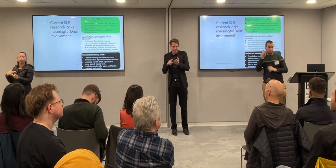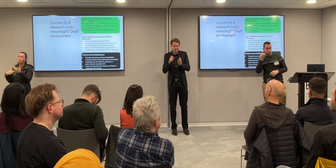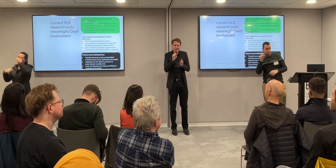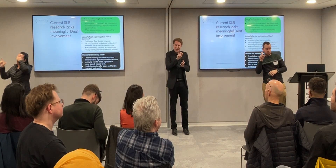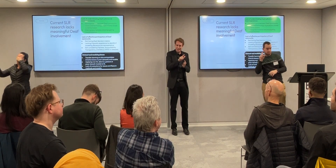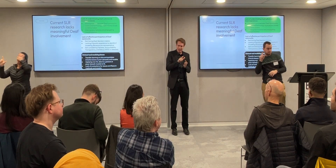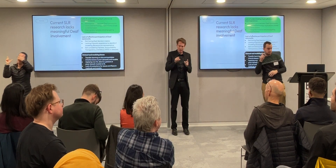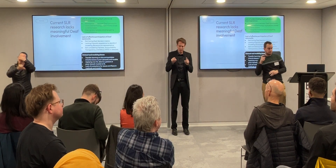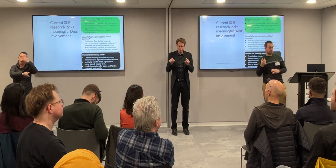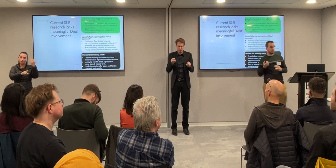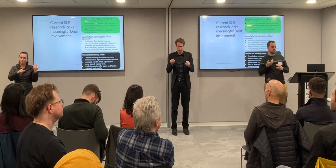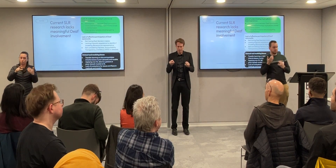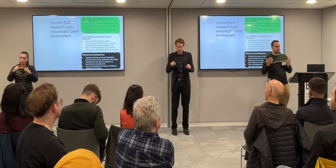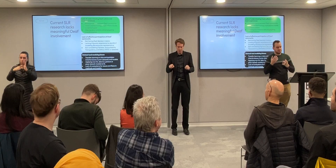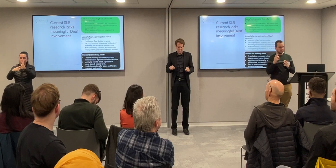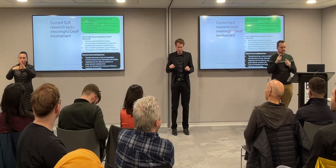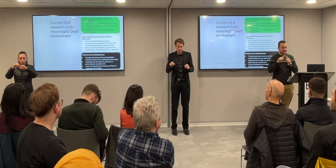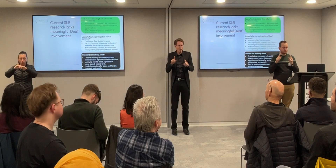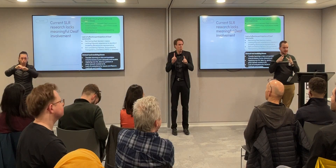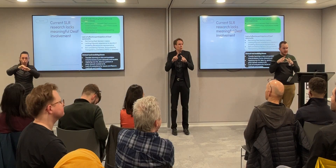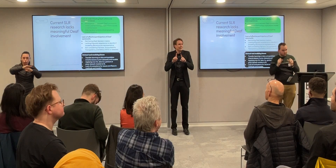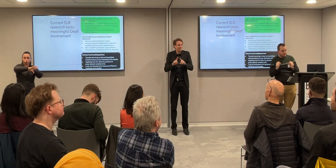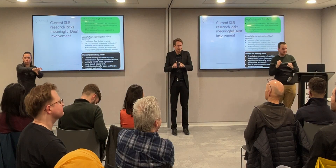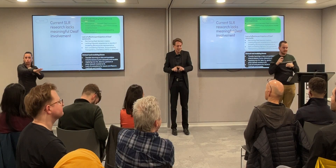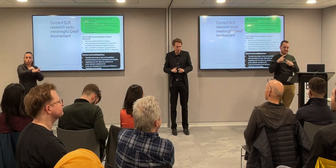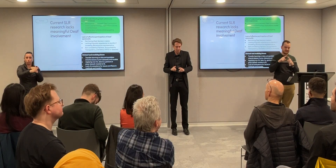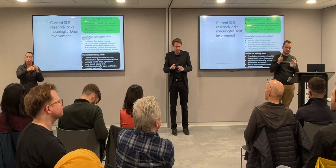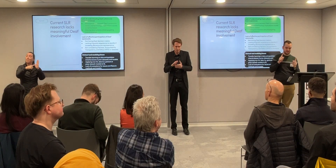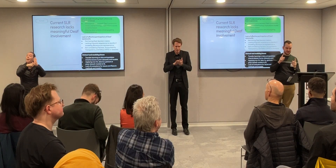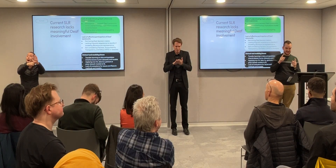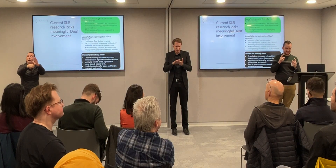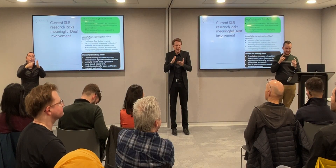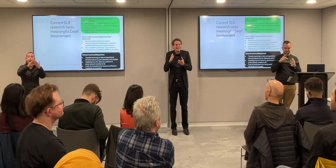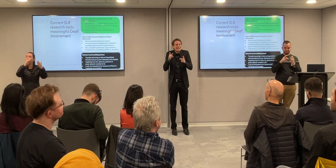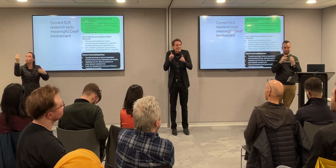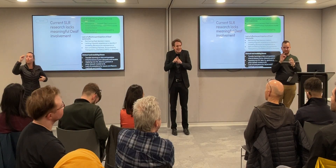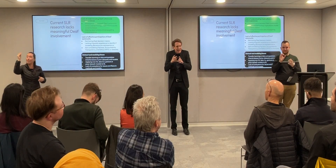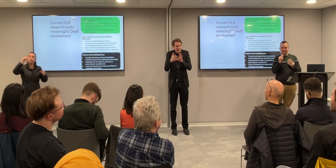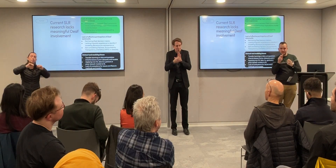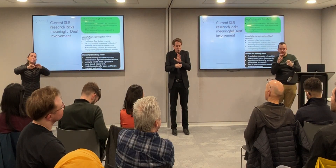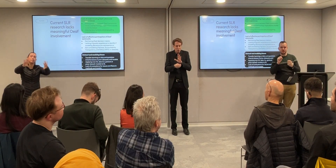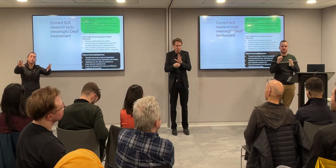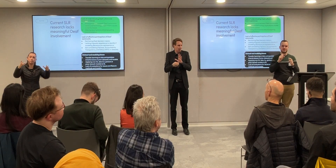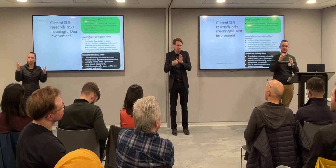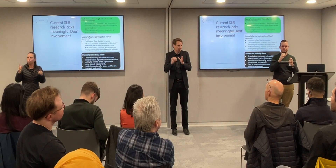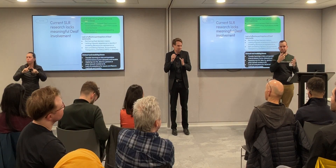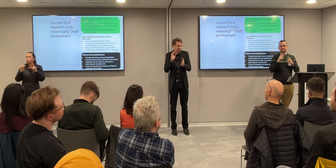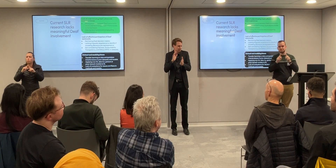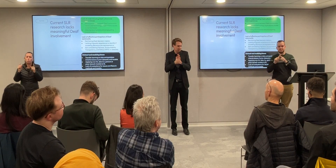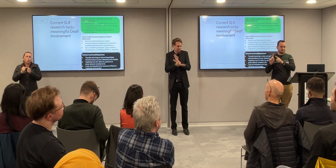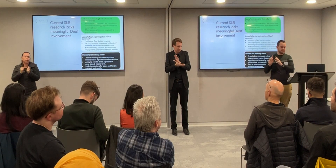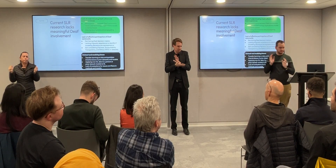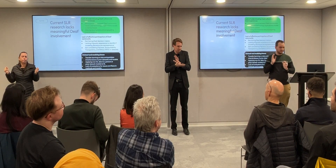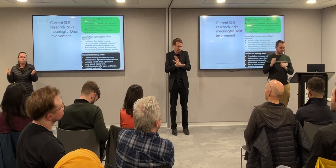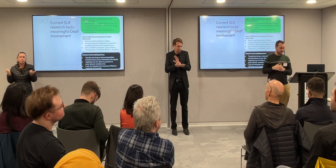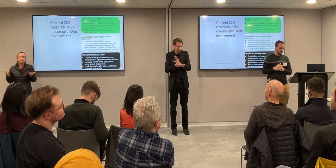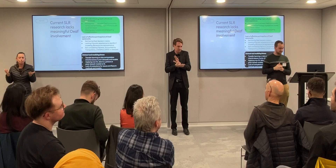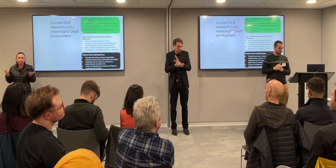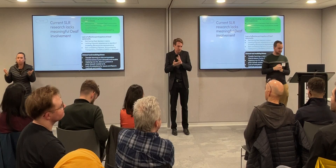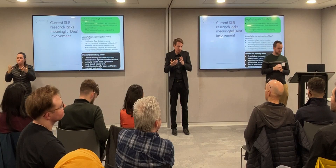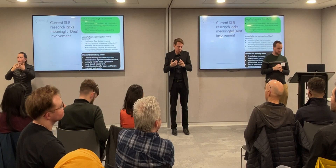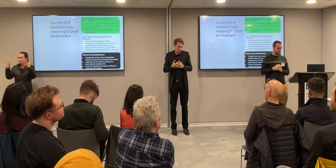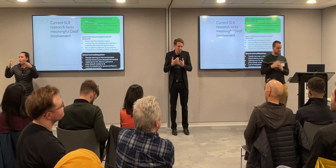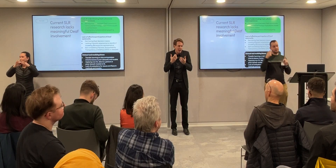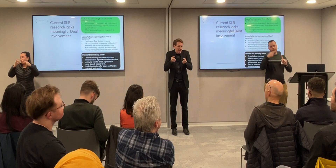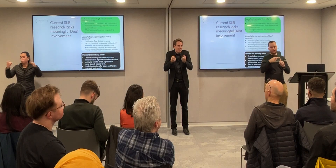an impact on the model. There's lots of different linguistic considerations that need to be brought